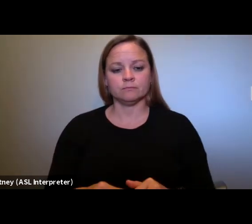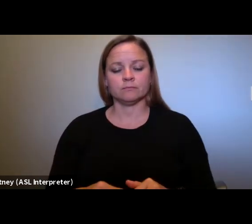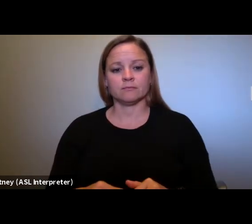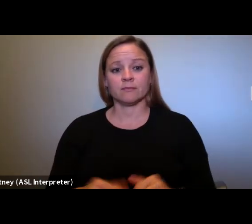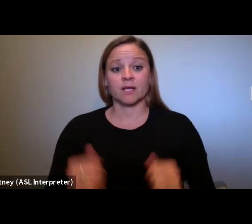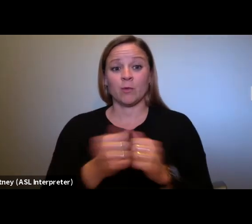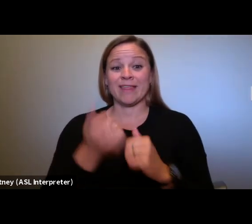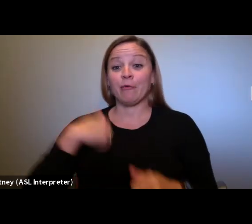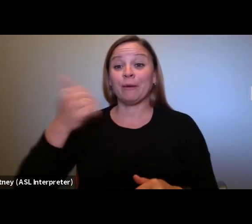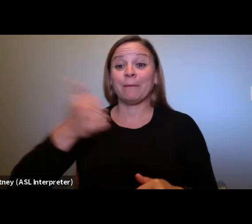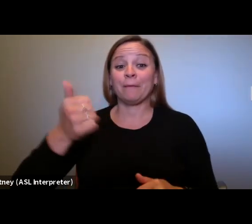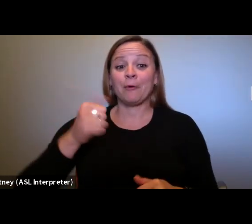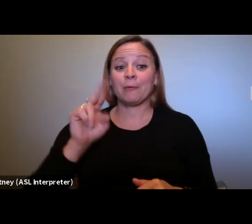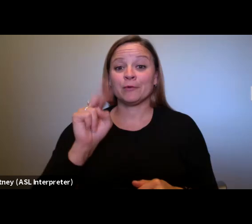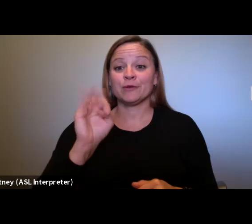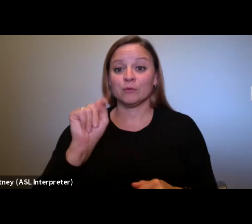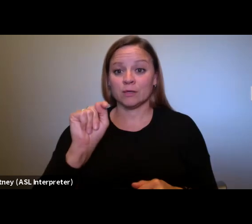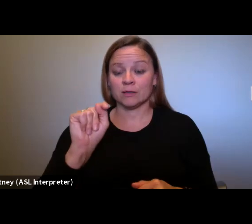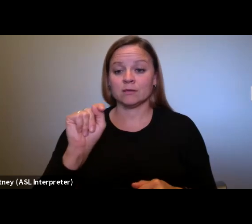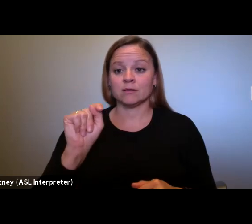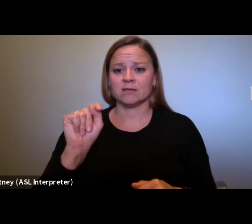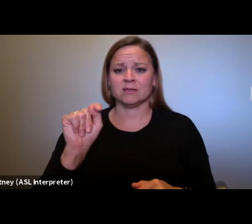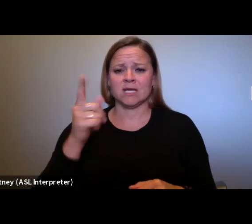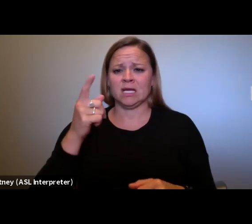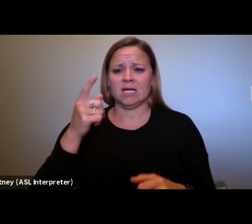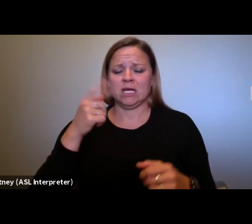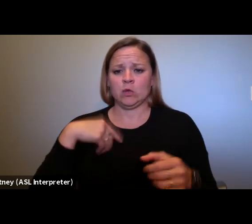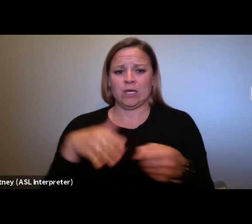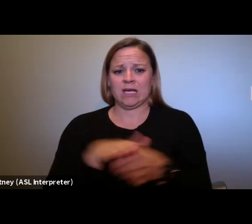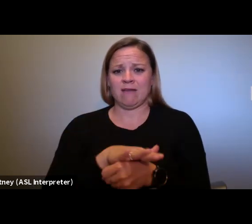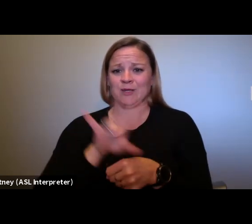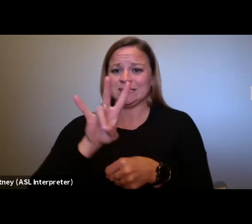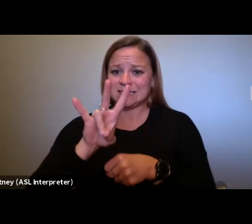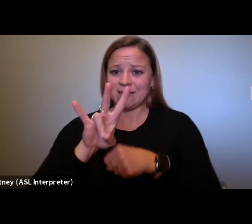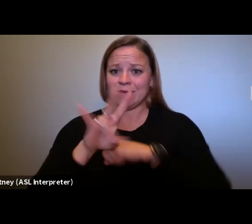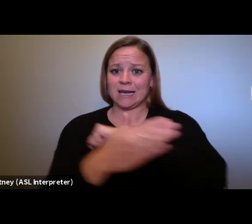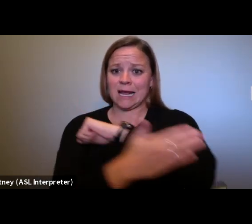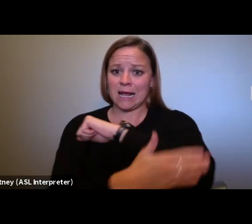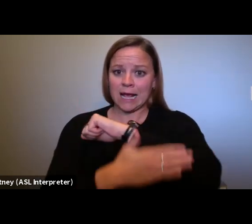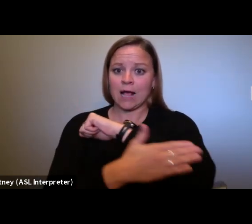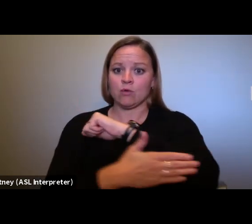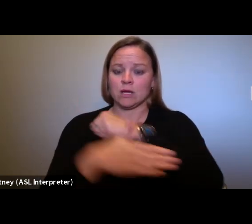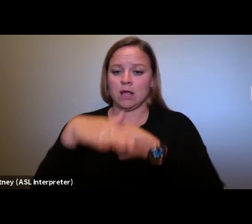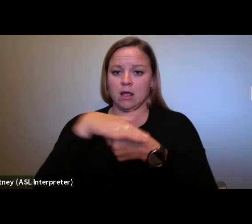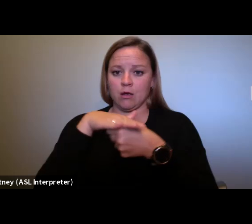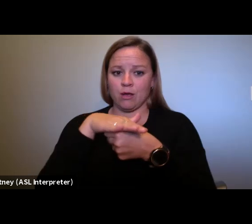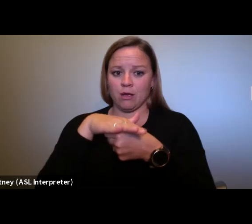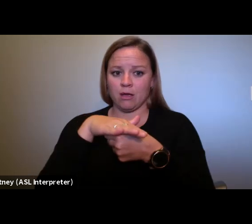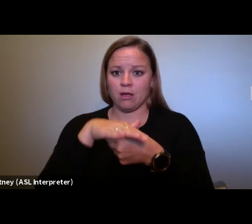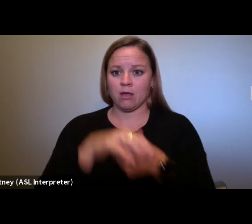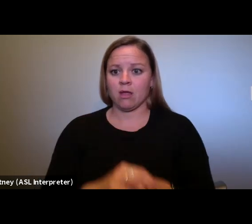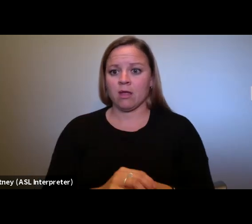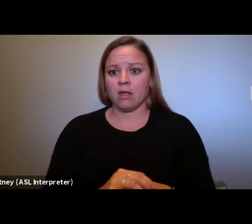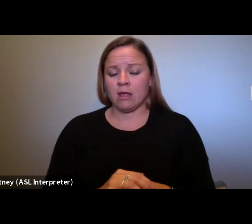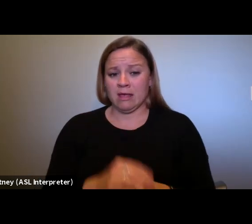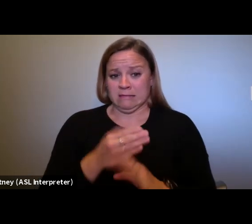With our mobile unit, we cover a 7-county catchment area, but